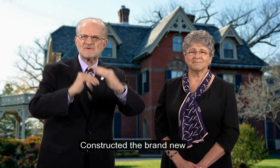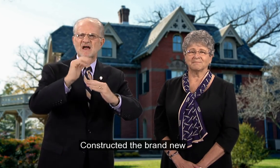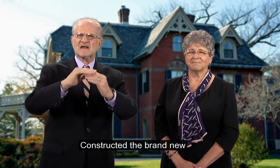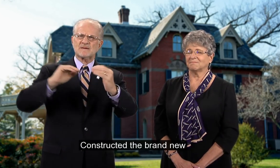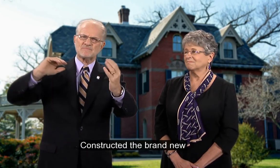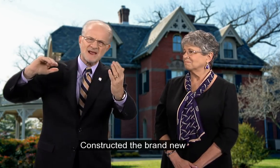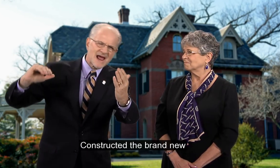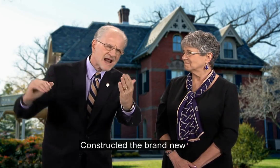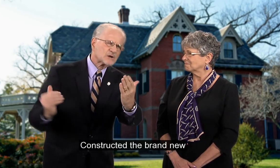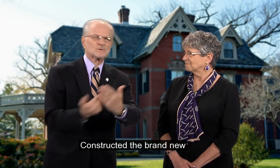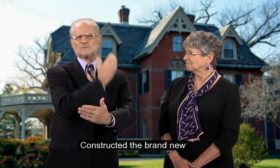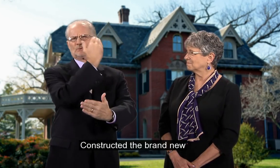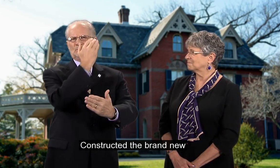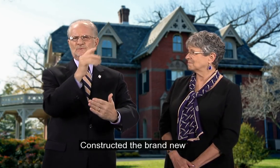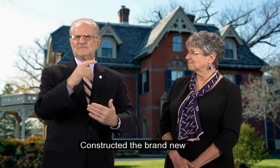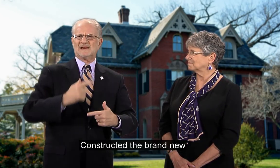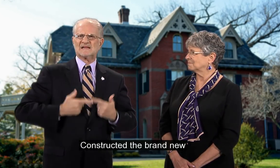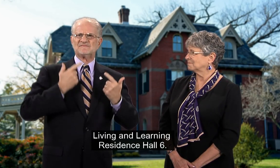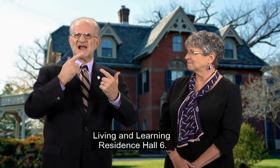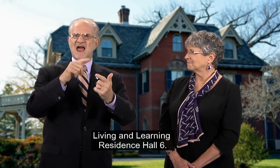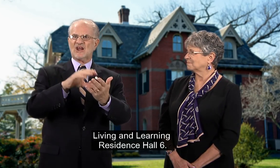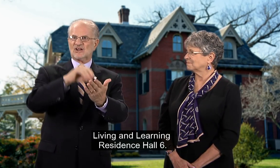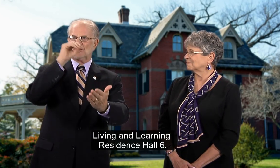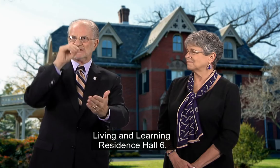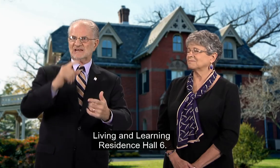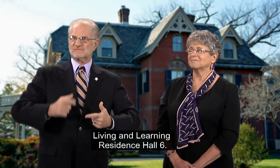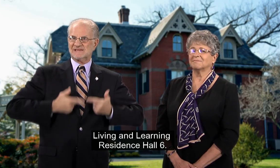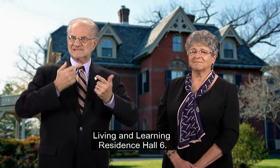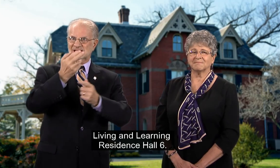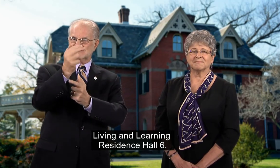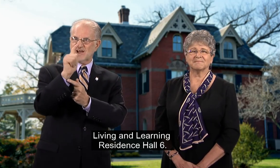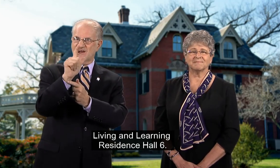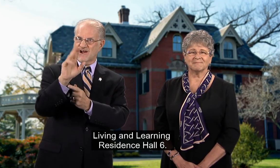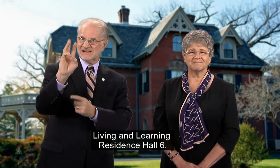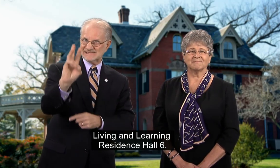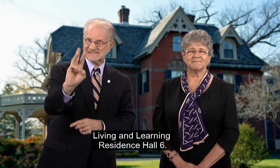Constructed the brand new Living and Learning Residence Hall 6.